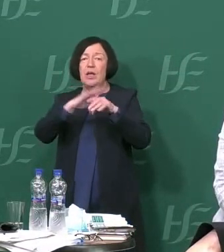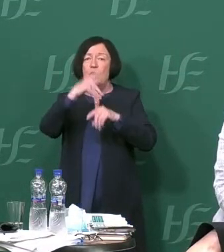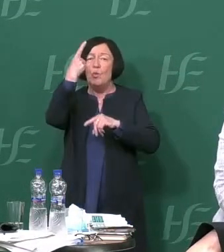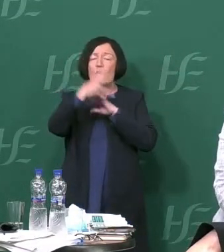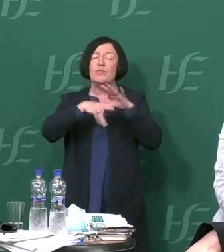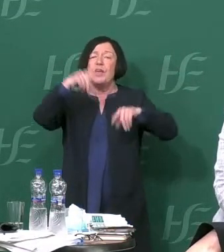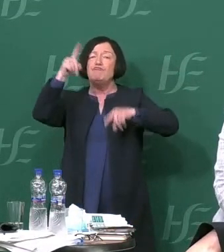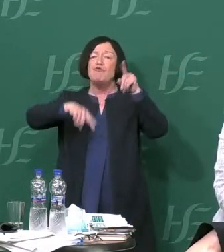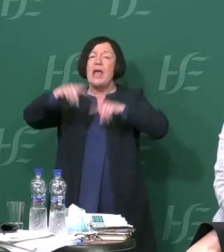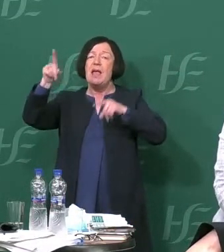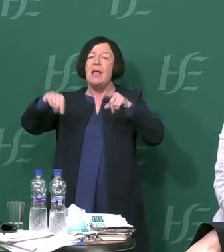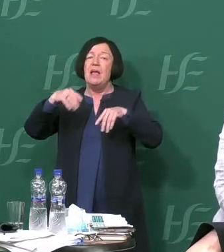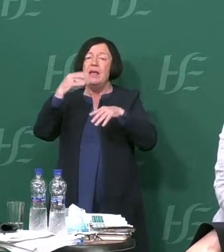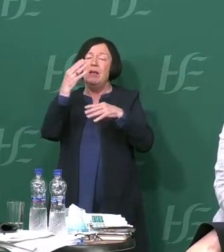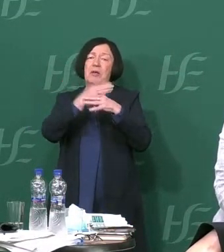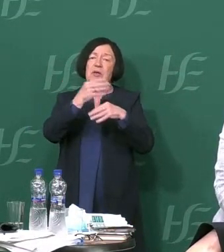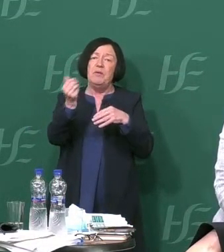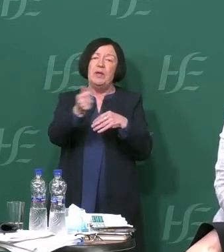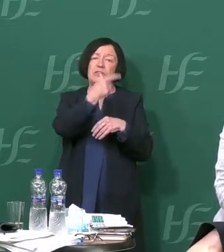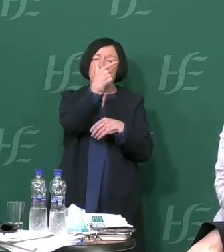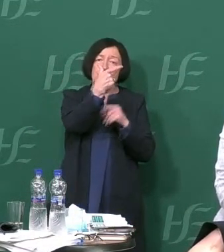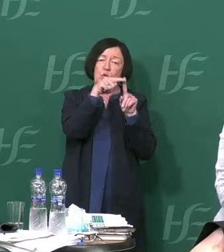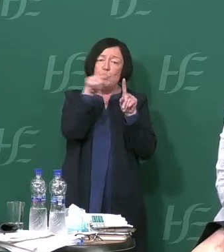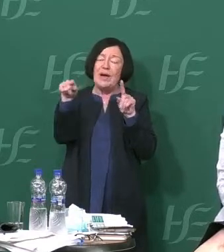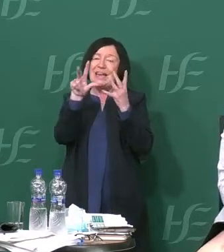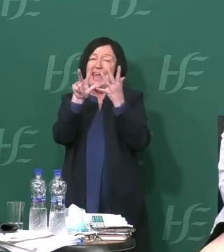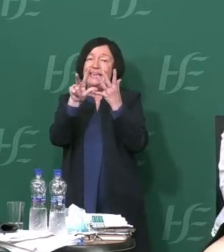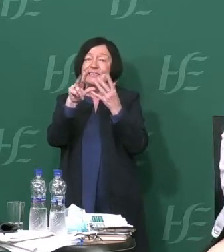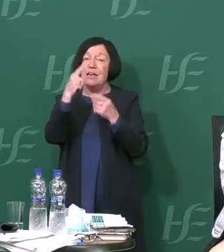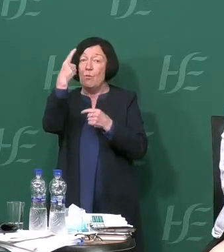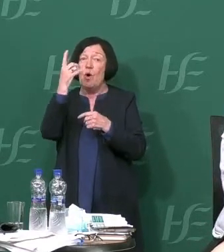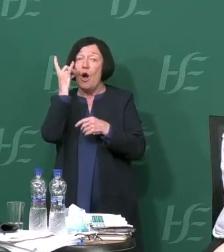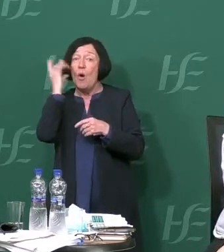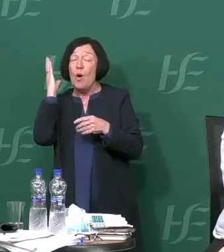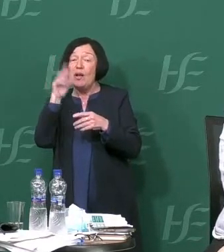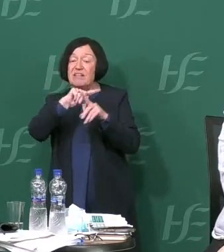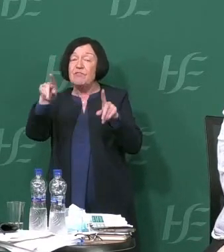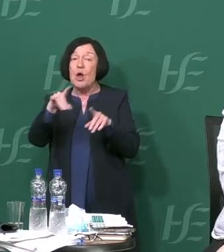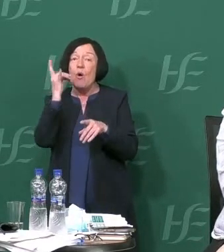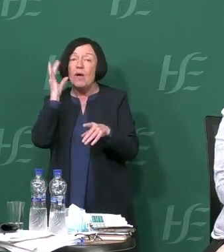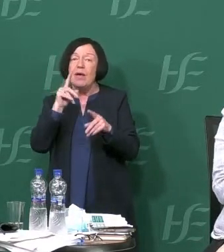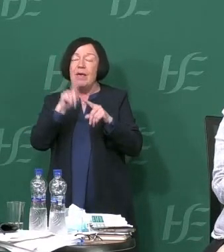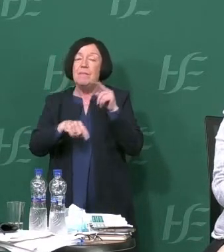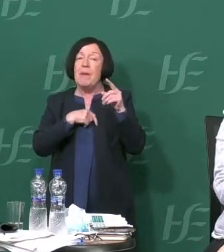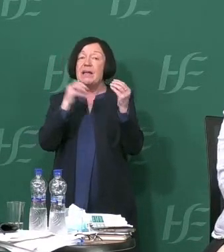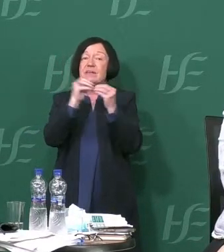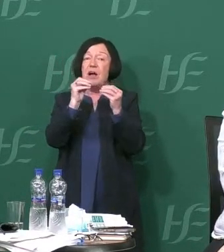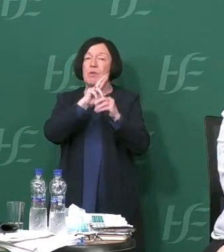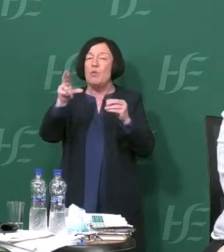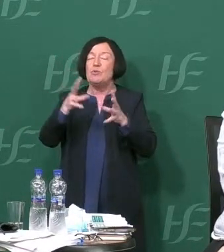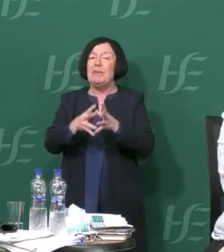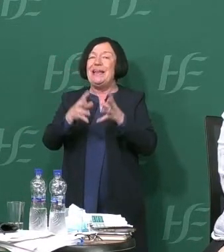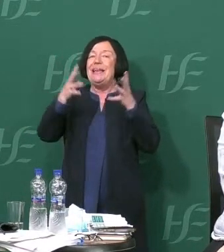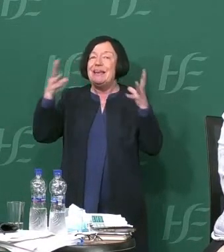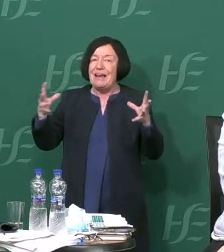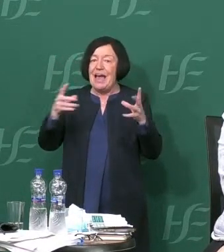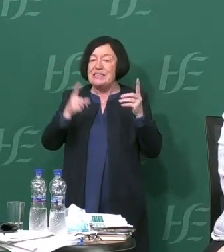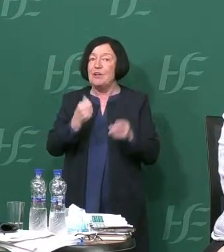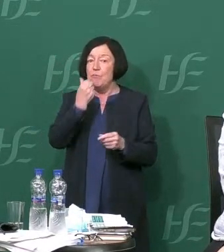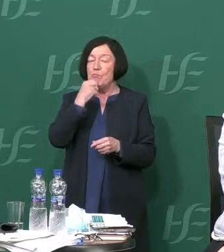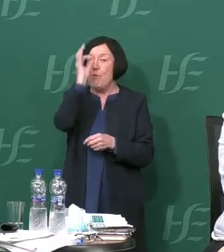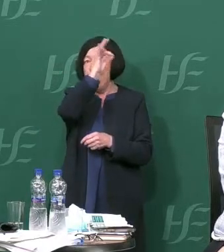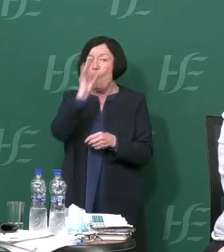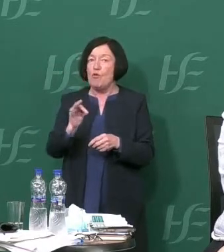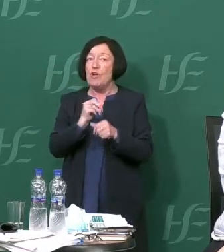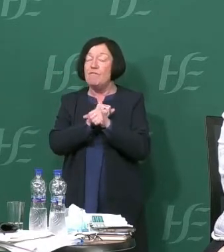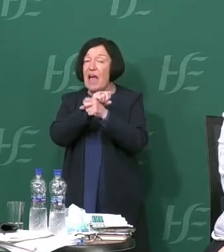they range anywhere between 2 and 8 in a hotel setting. So back to my comment that it wouldn't be significant as a proportion of